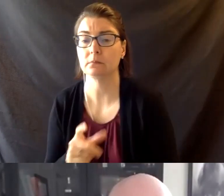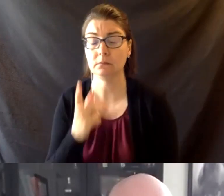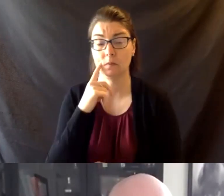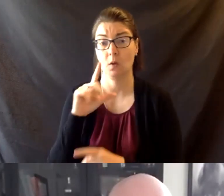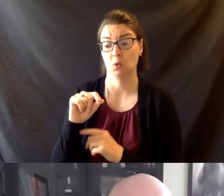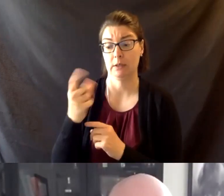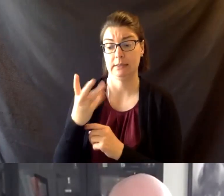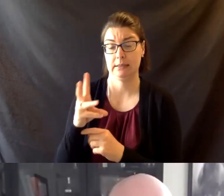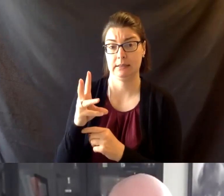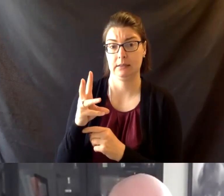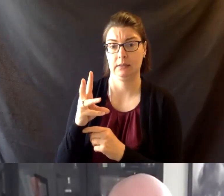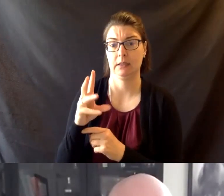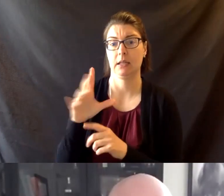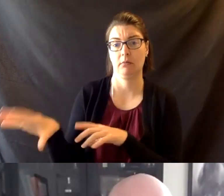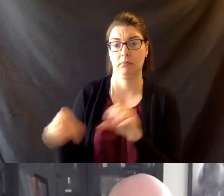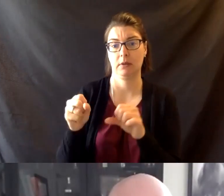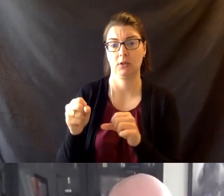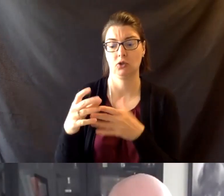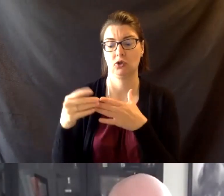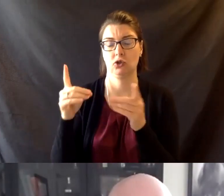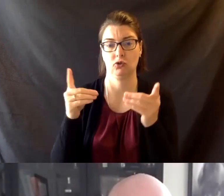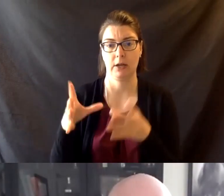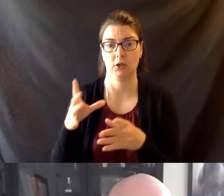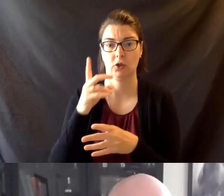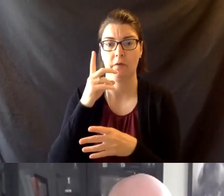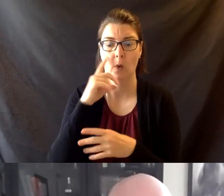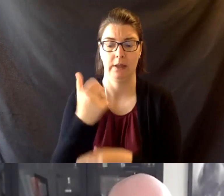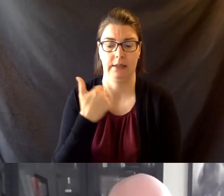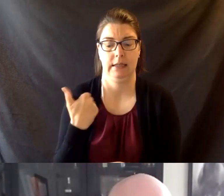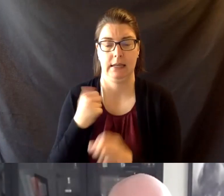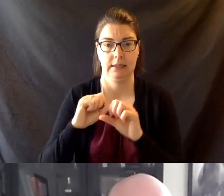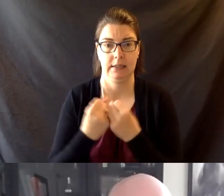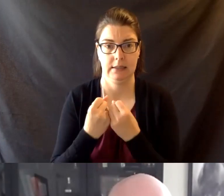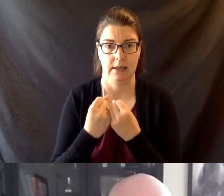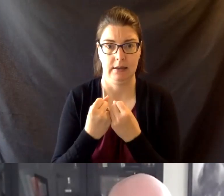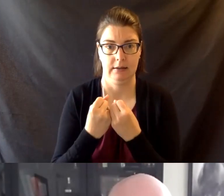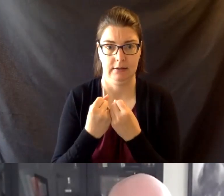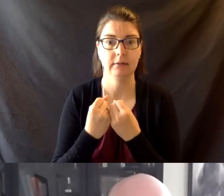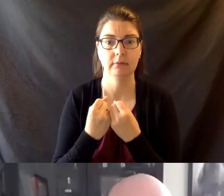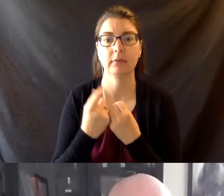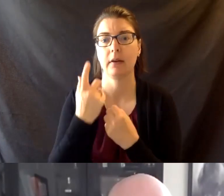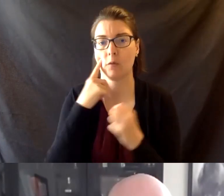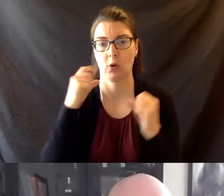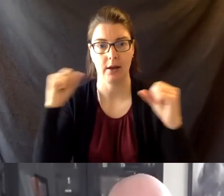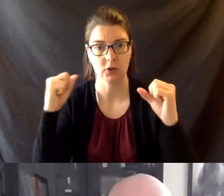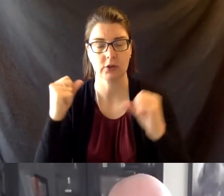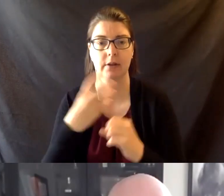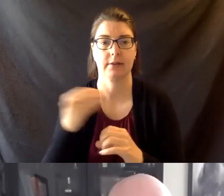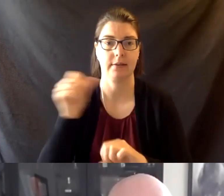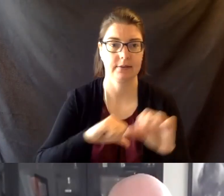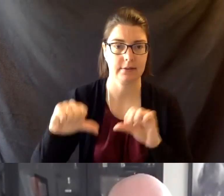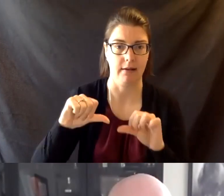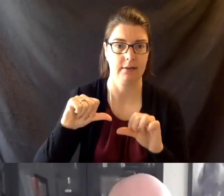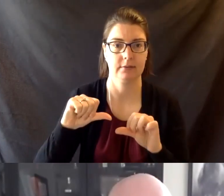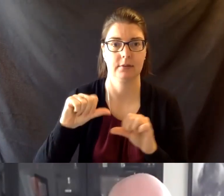director academic for the Canadian Society for Exercise Physiology, Canada's authority in exercise science and